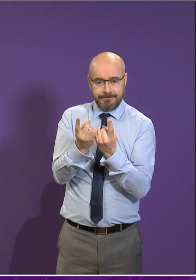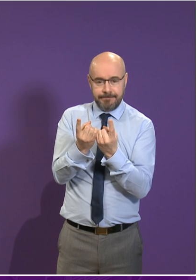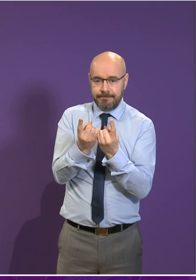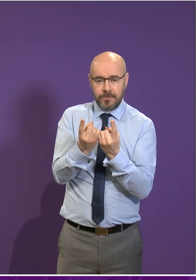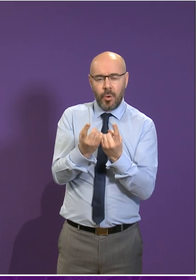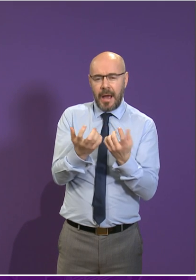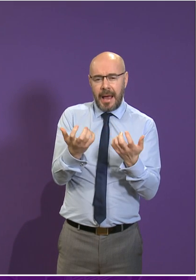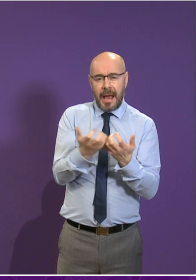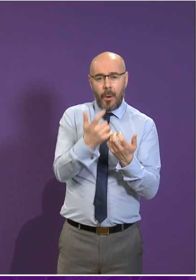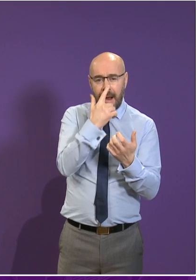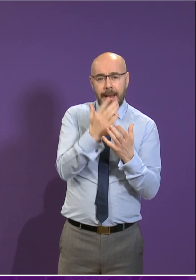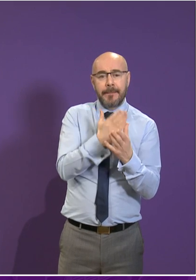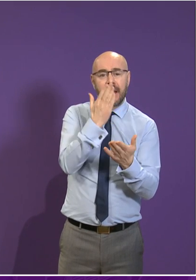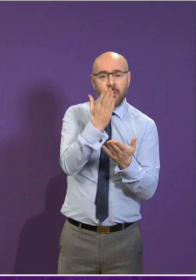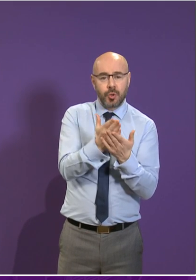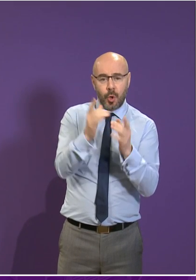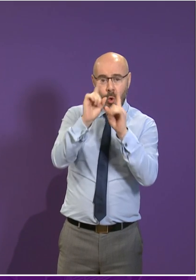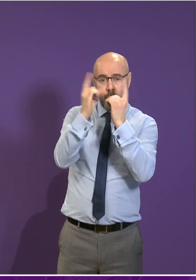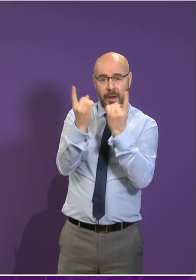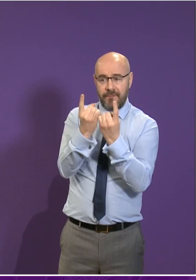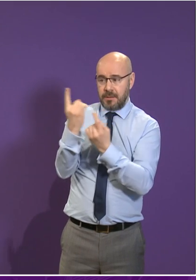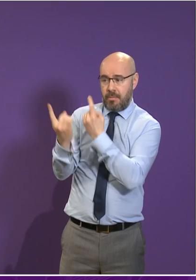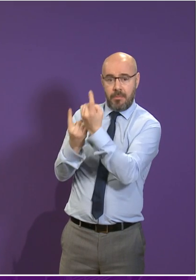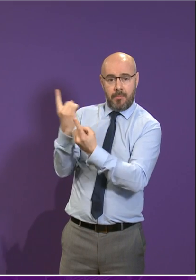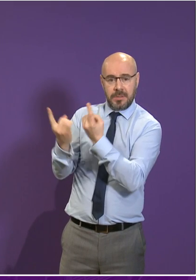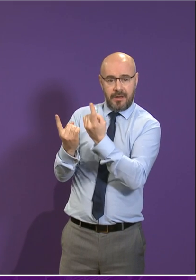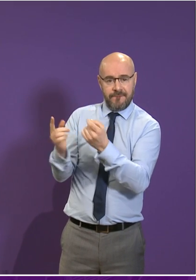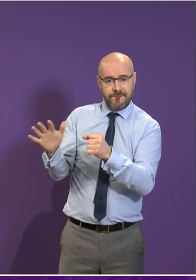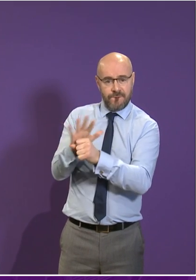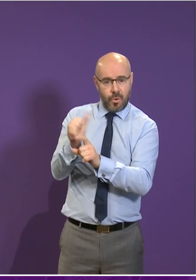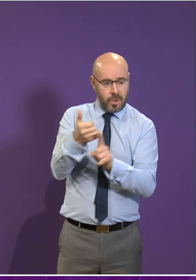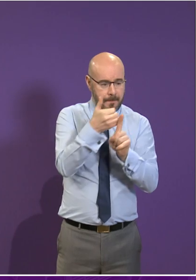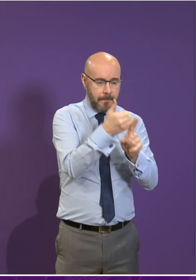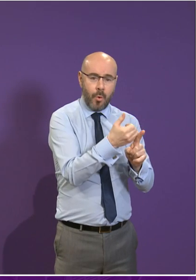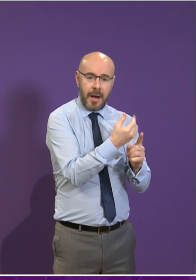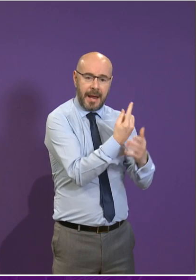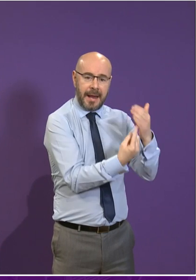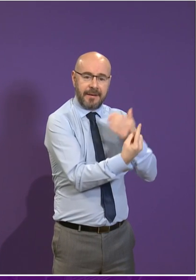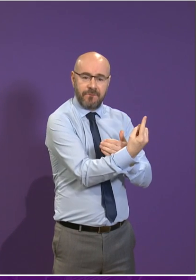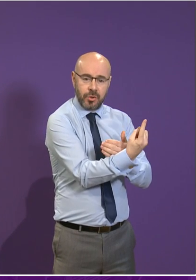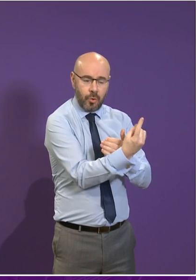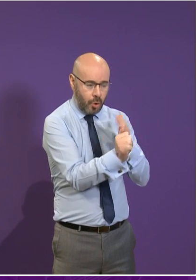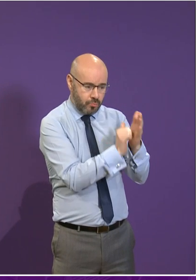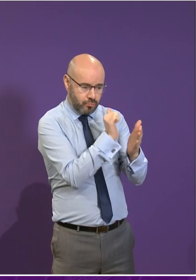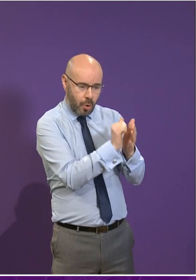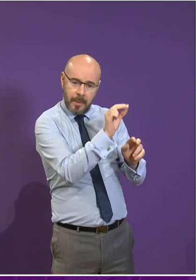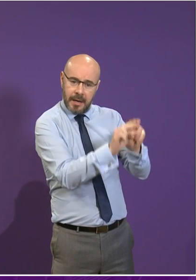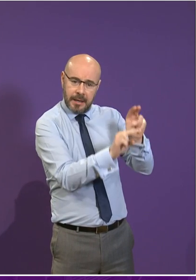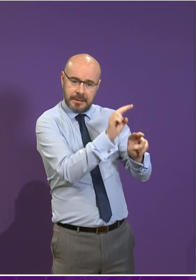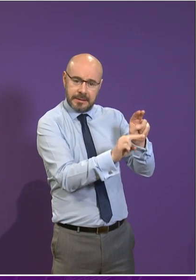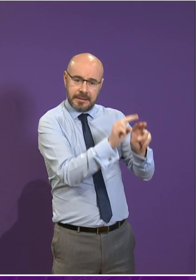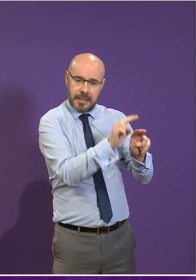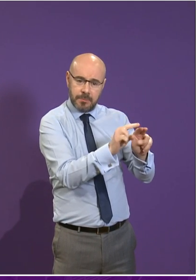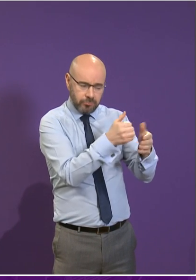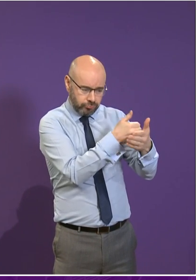can be done to ensure that universities do fully support individuals, do proper assessments, and regularly assess